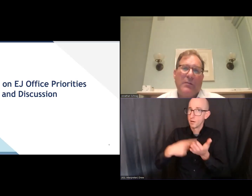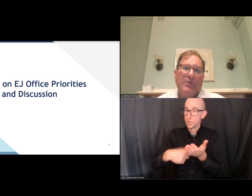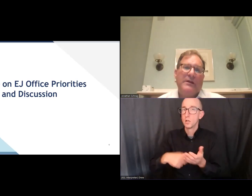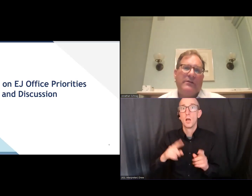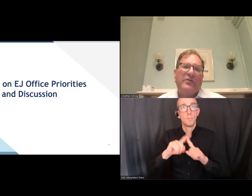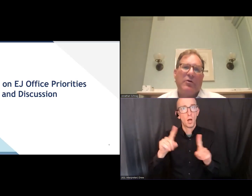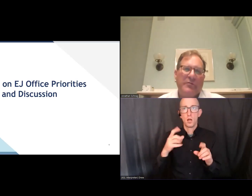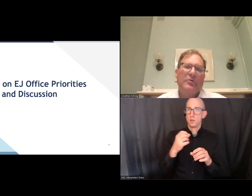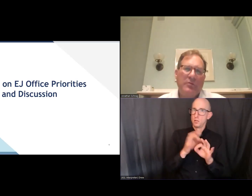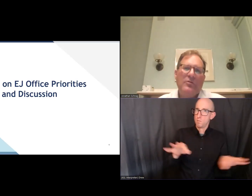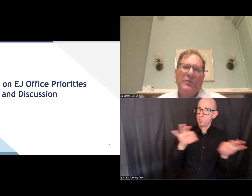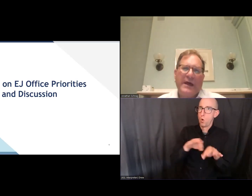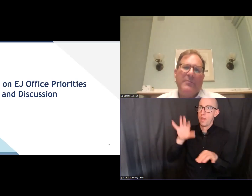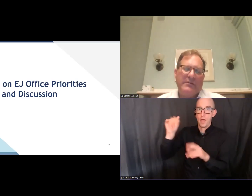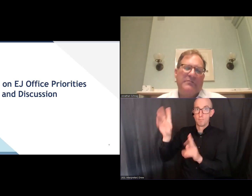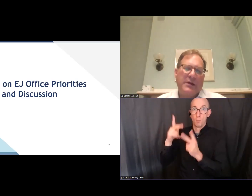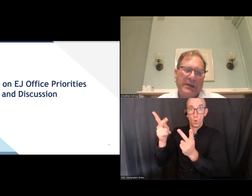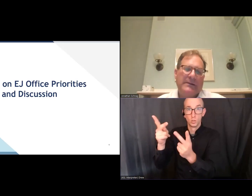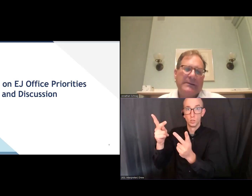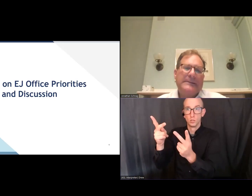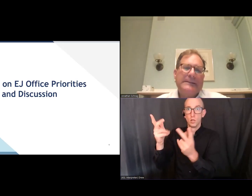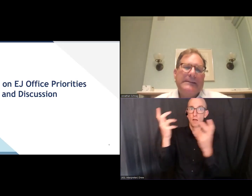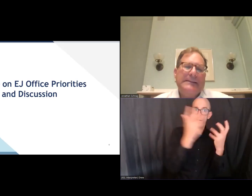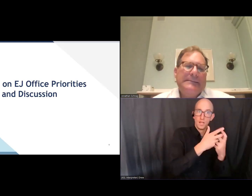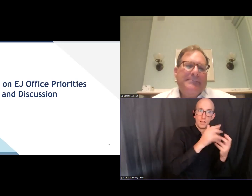a problem that is solvable with that amount of money.